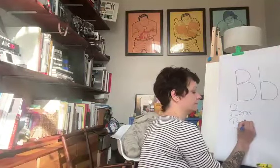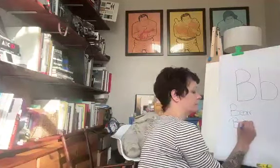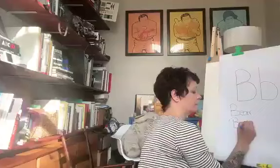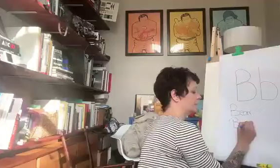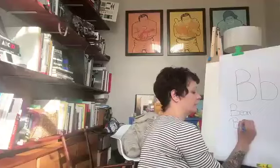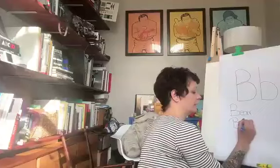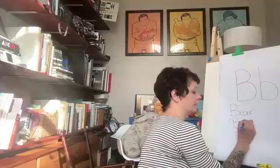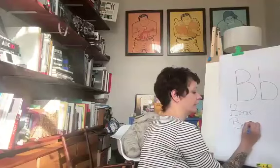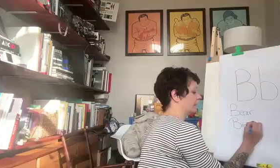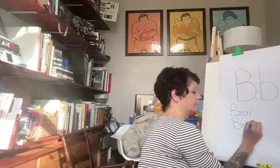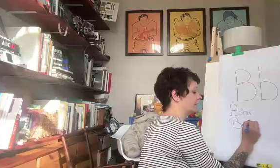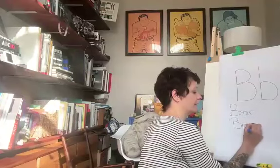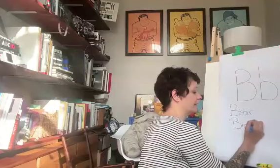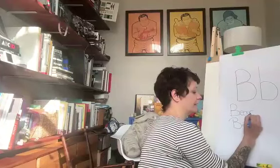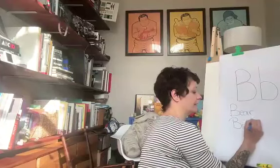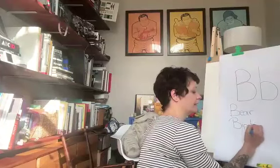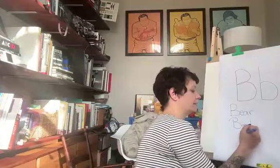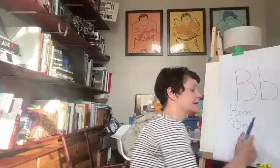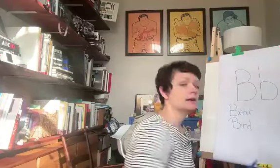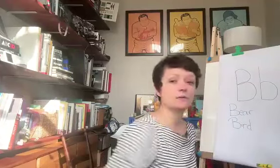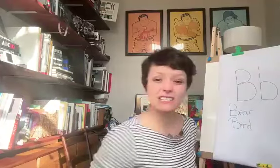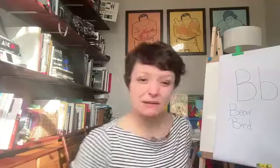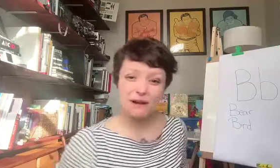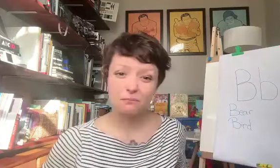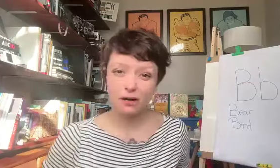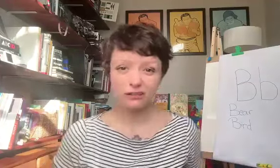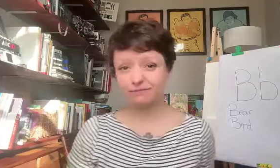Oh, that's a weird looking R. Sorry about that. We're just gonna say bear and bird.